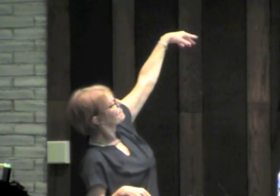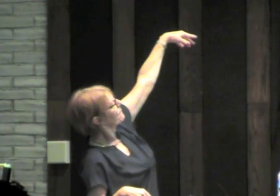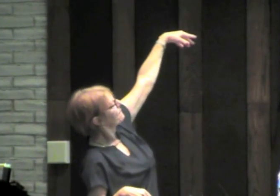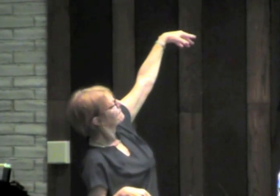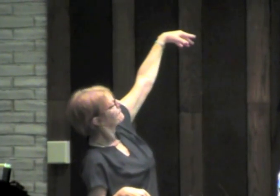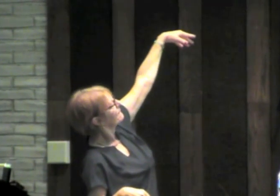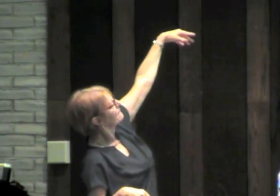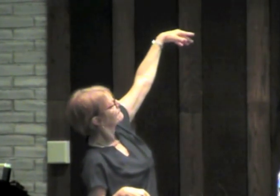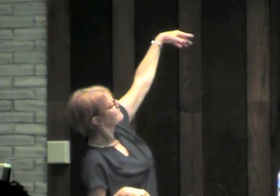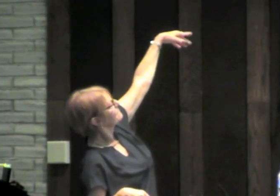of mosaics, in fact.